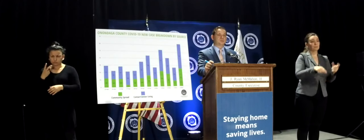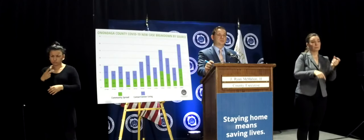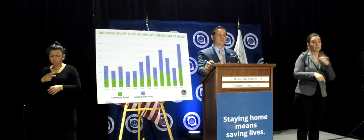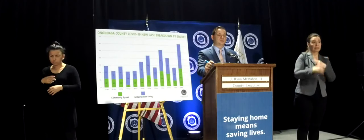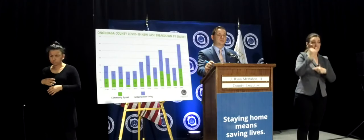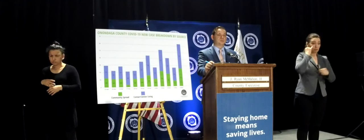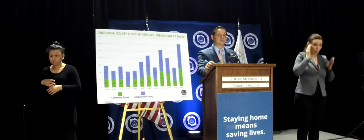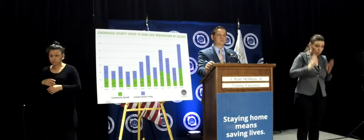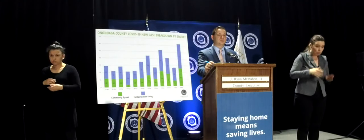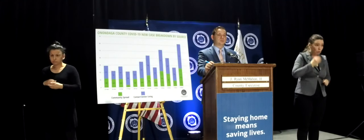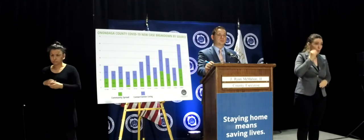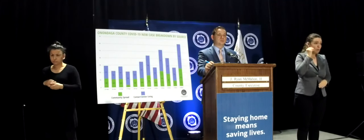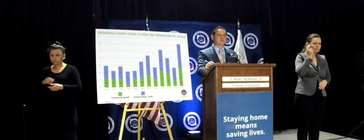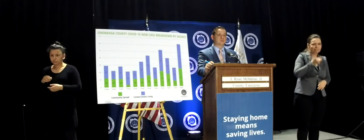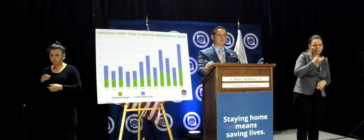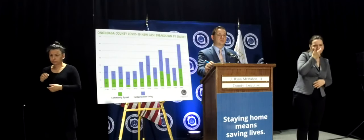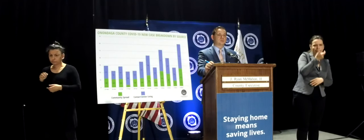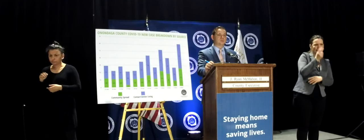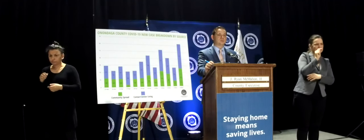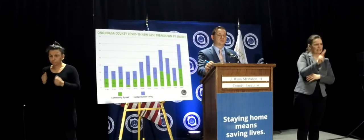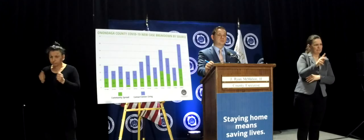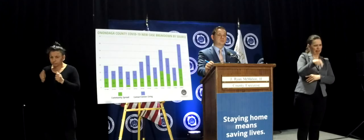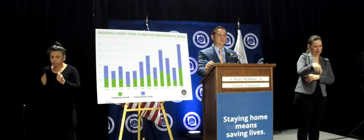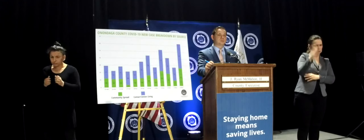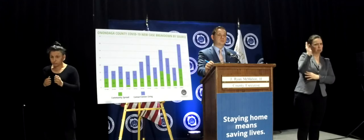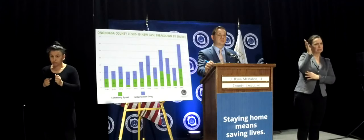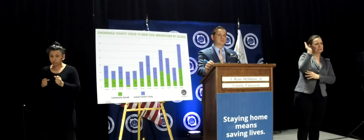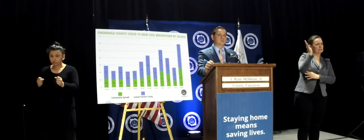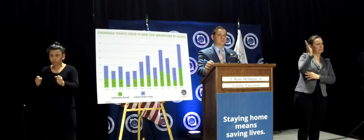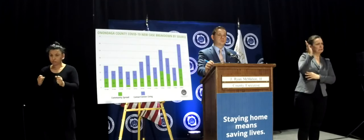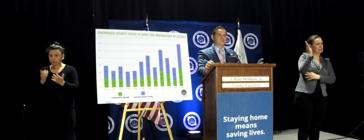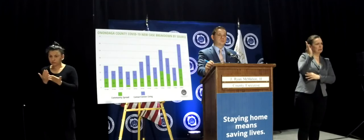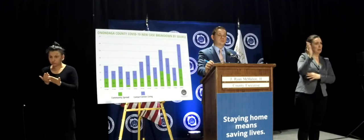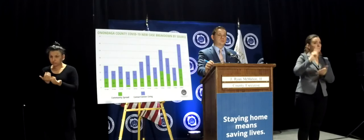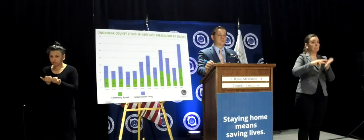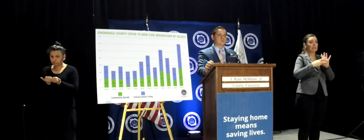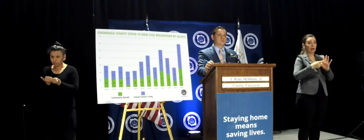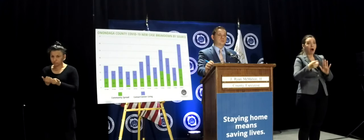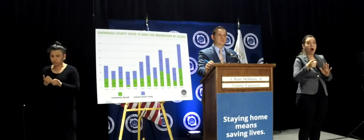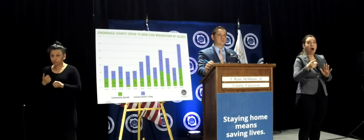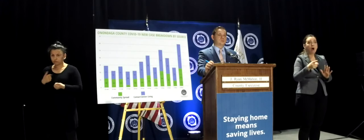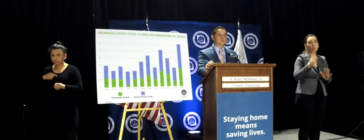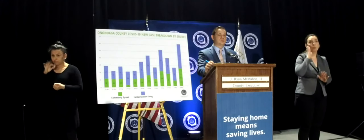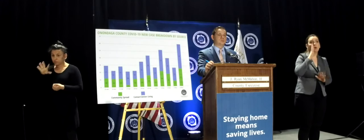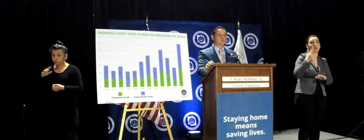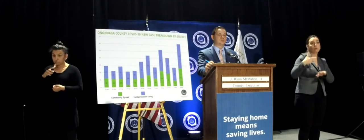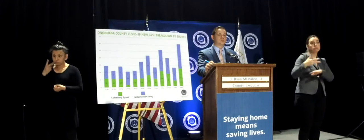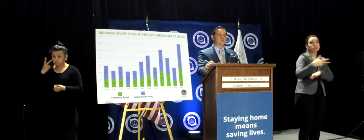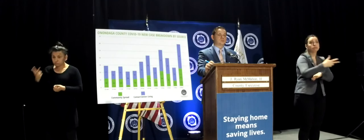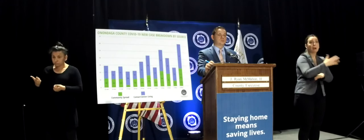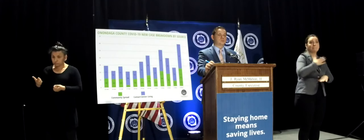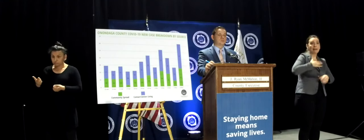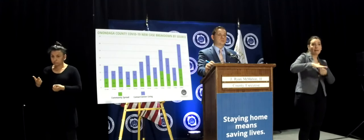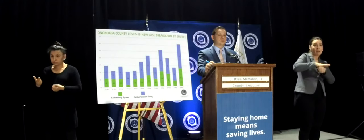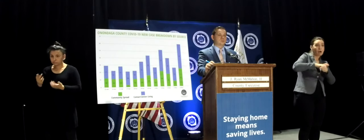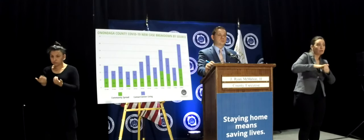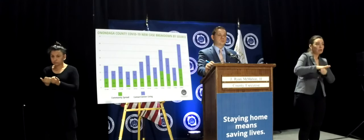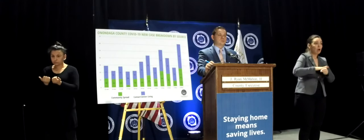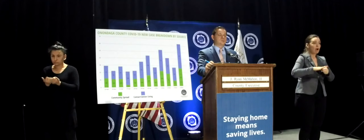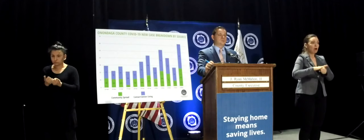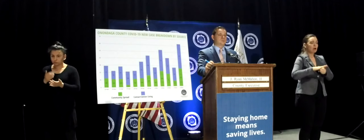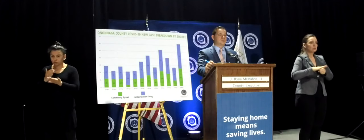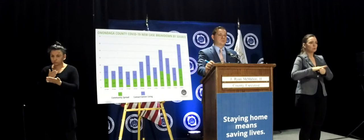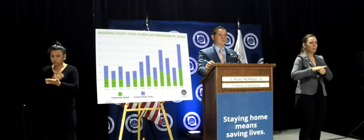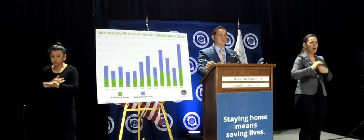tell them right now about what they should, again, it goes back to the question, what neighborhoods are going to see this? How do you initially decide where you're going to